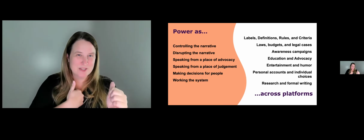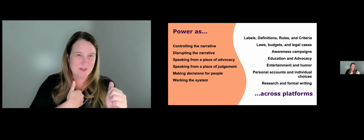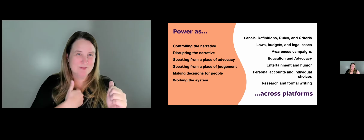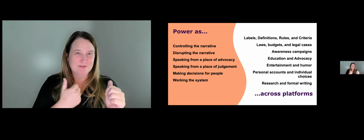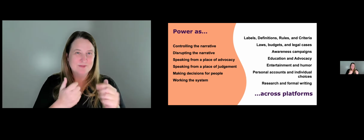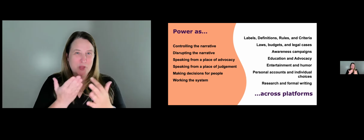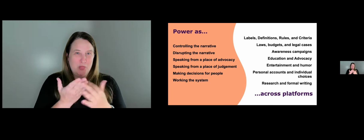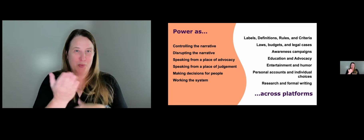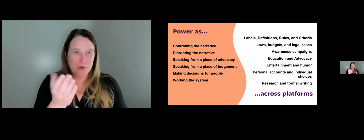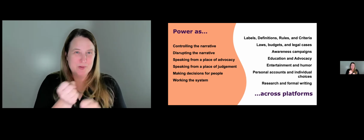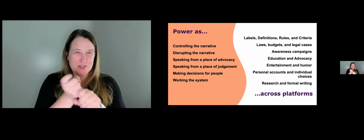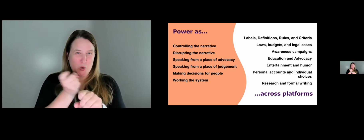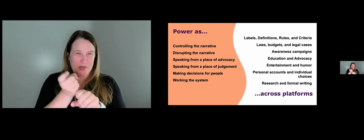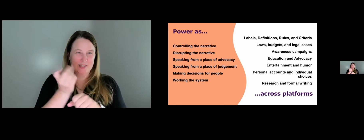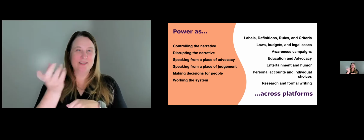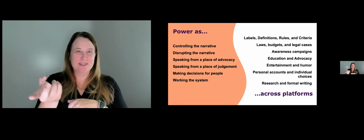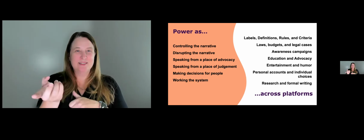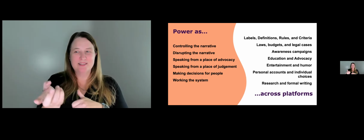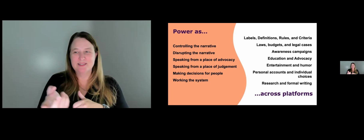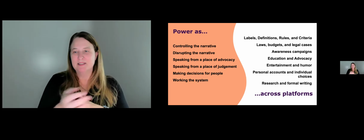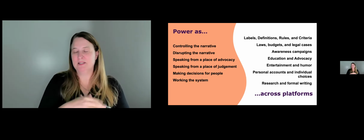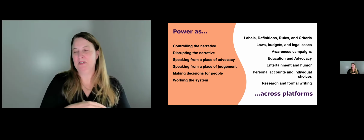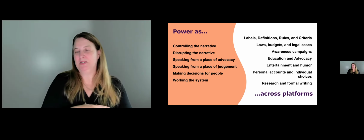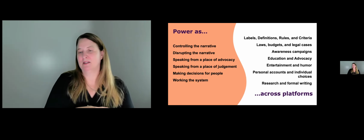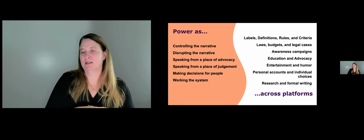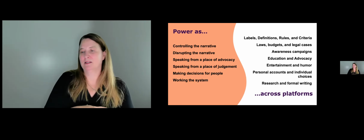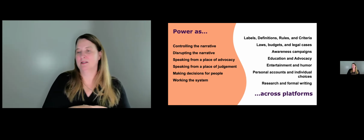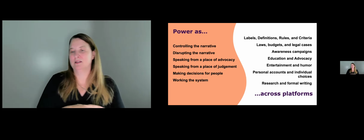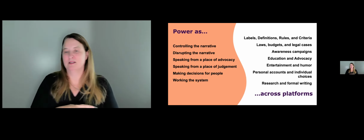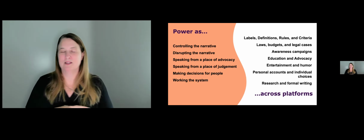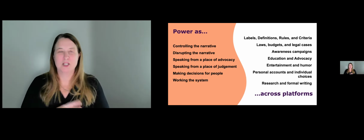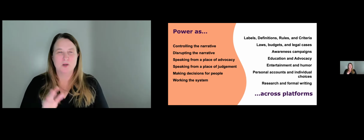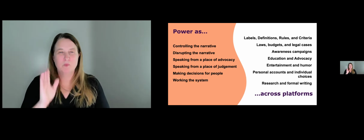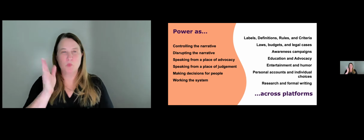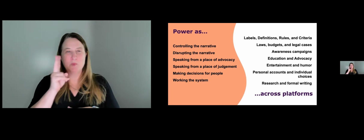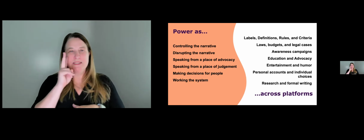to kind of bring the attention to yourself through that joke.